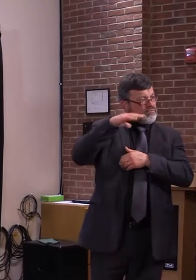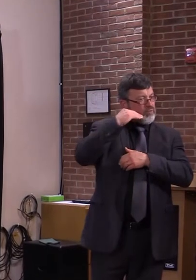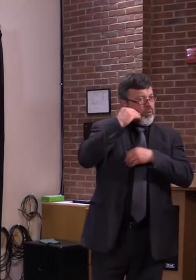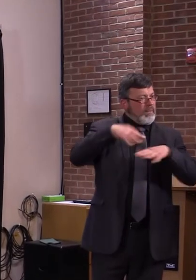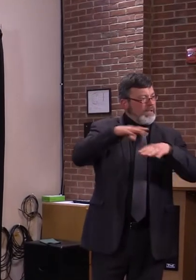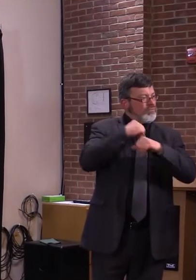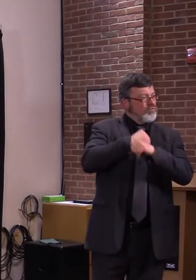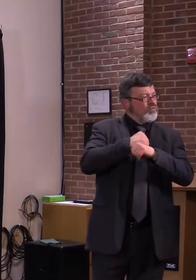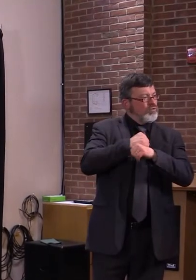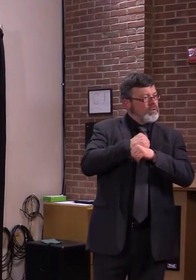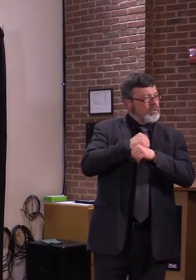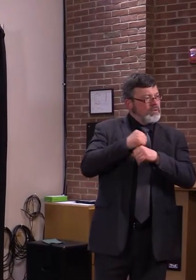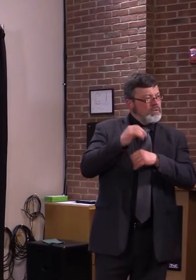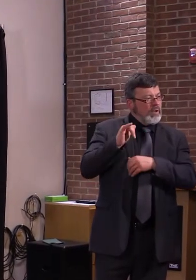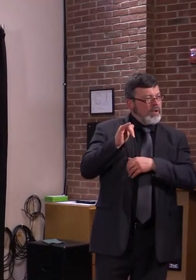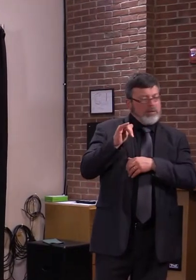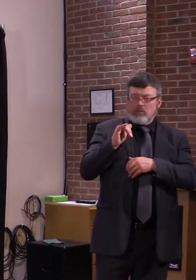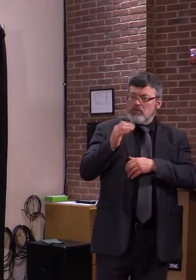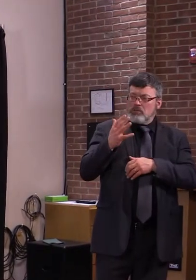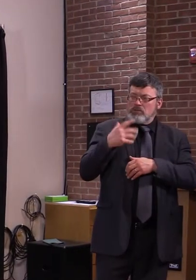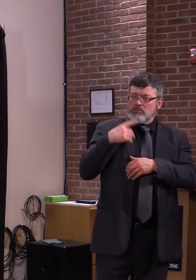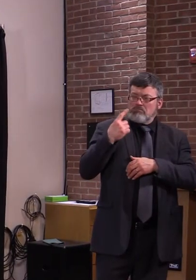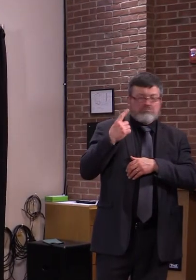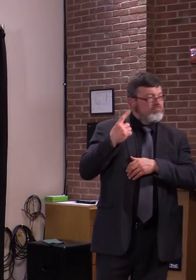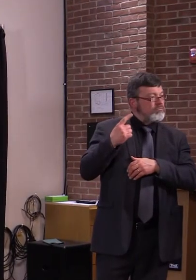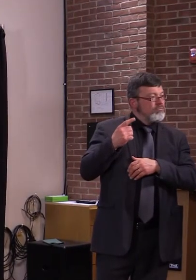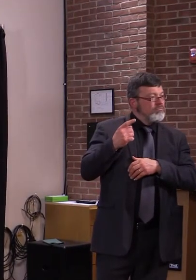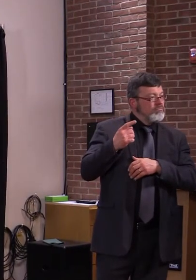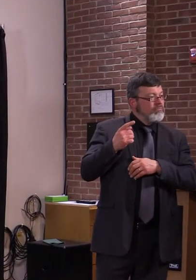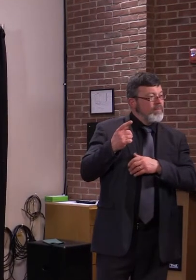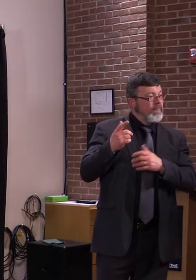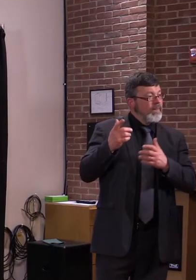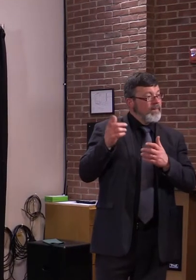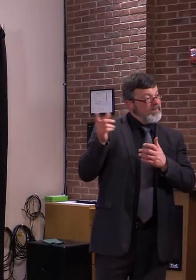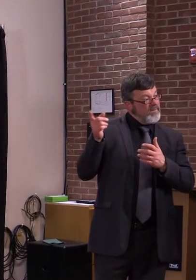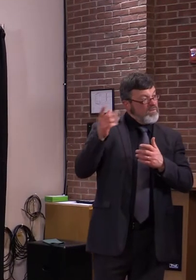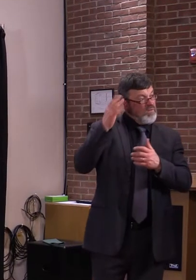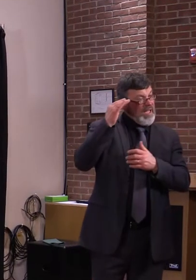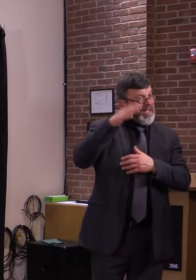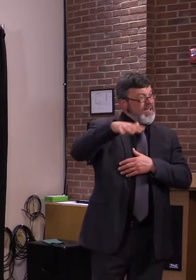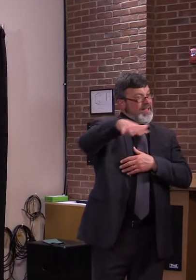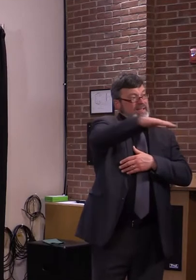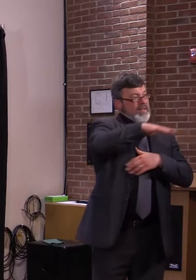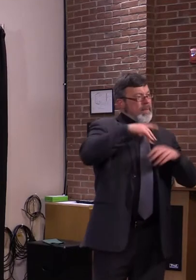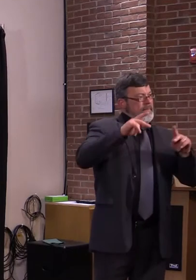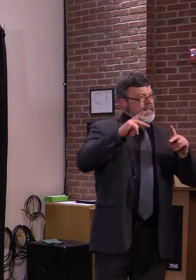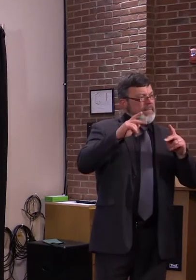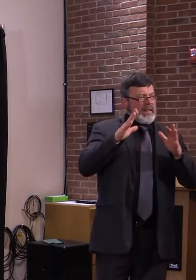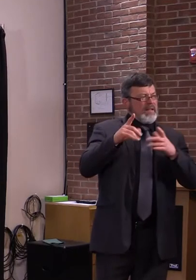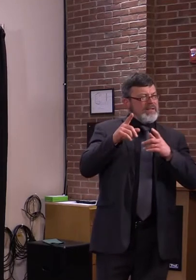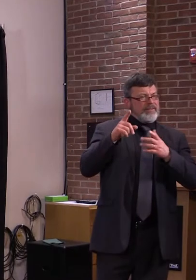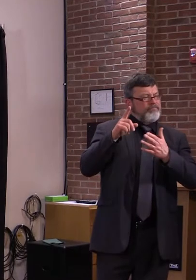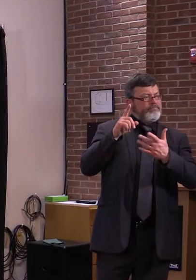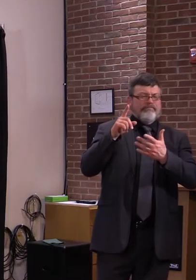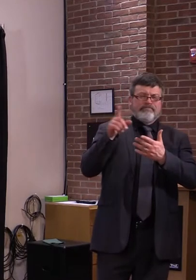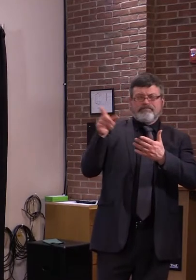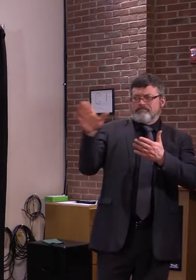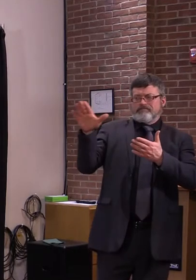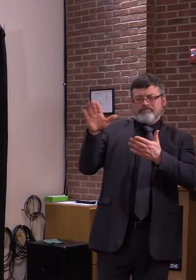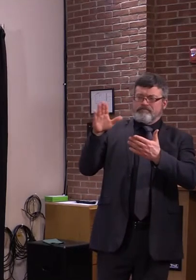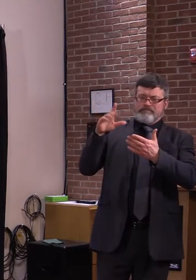so-called threat actors in Vermont who are online critics of these government policies.